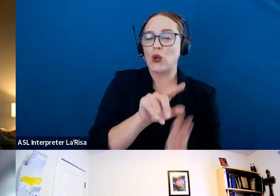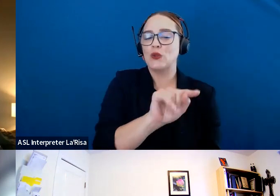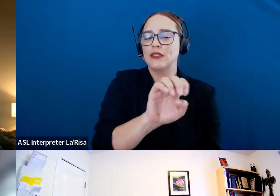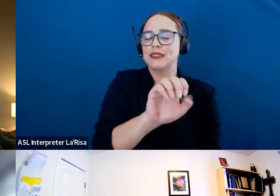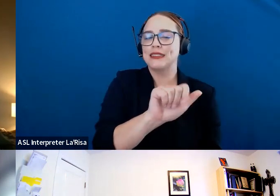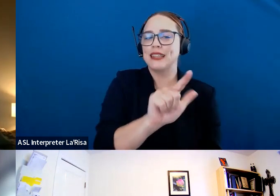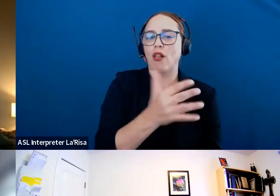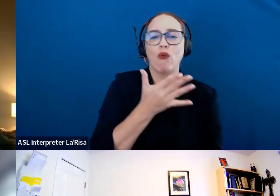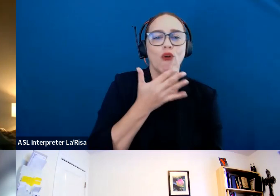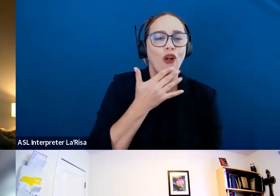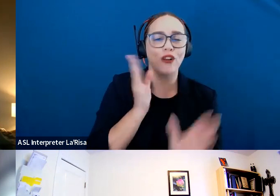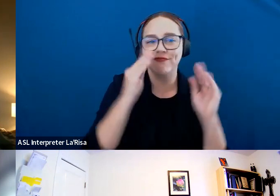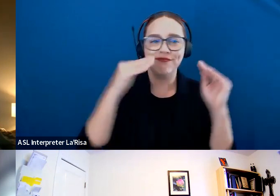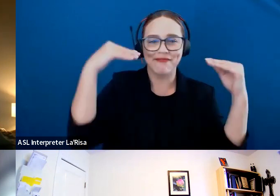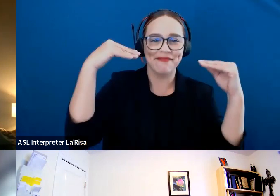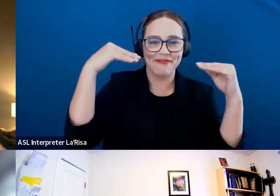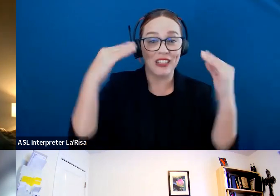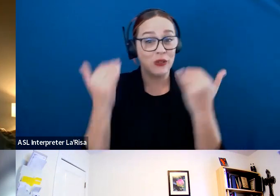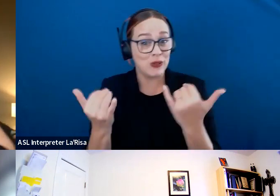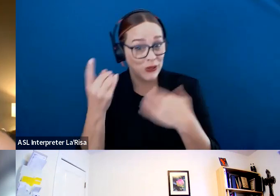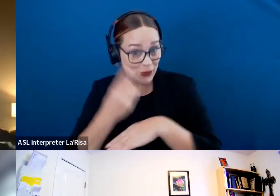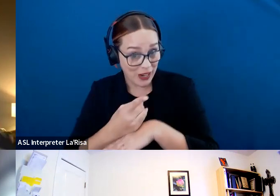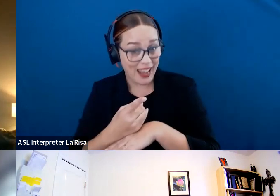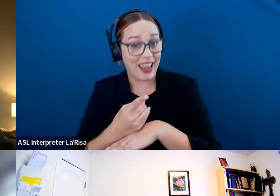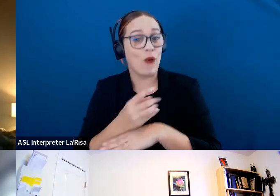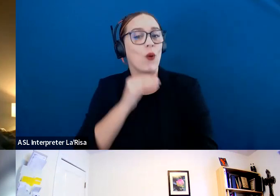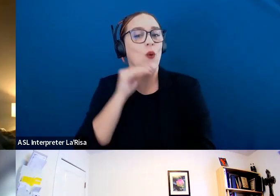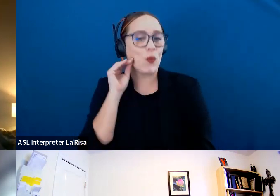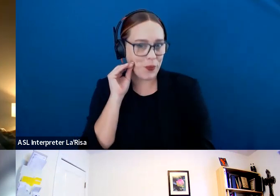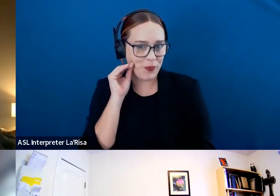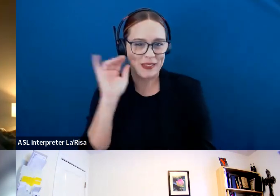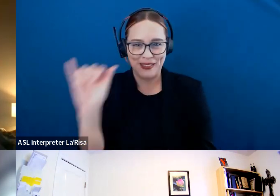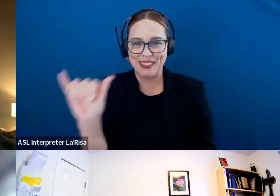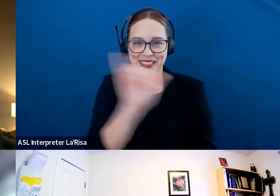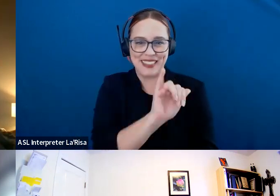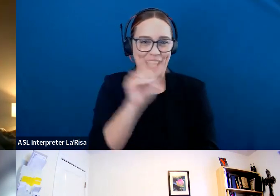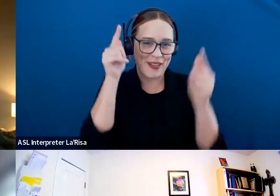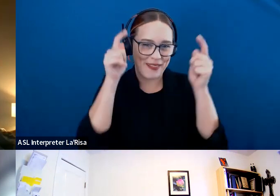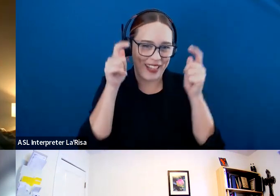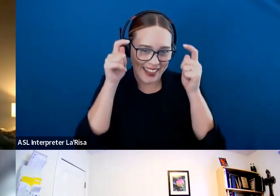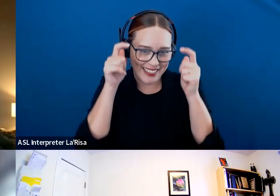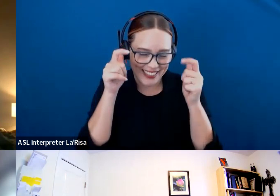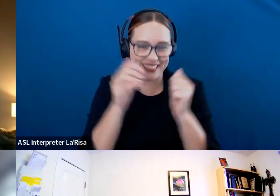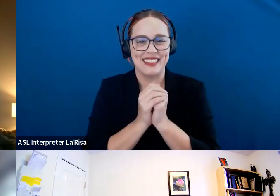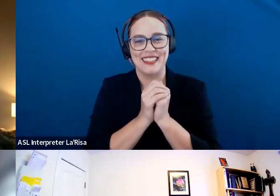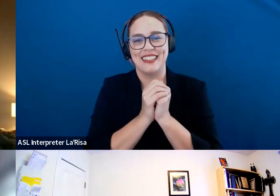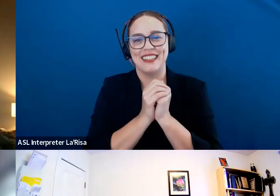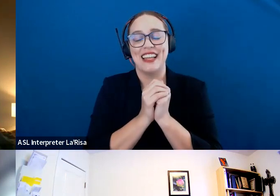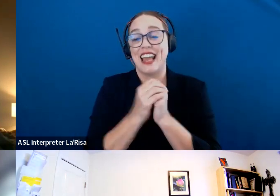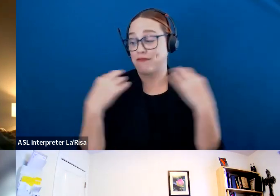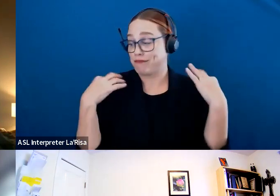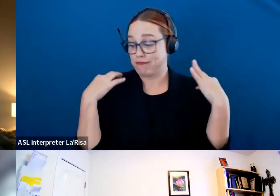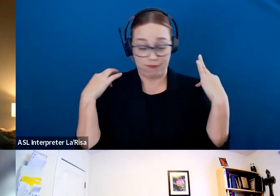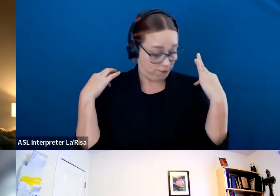smiling. Today I am at home and I'm wearing the same glasses in the photo, and I have on a